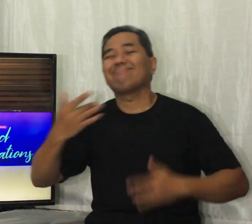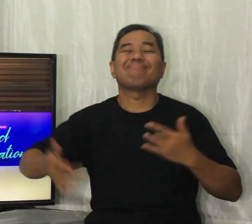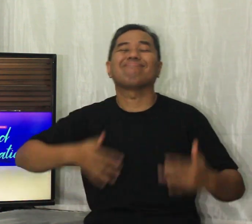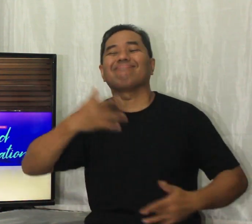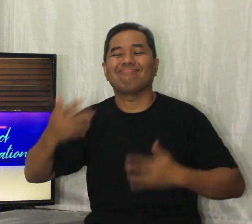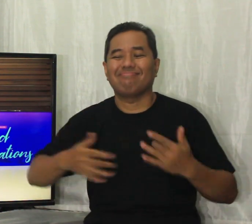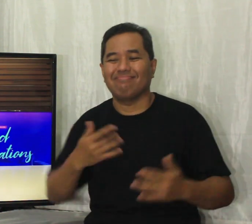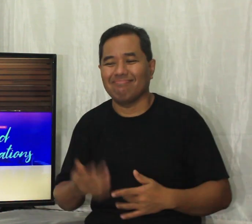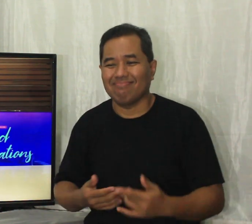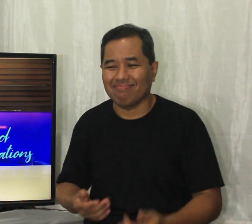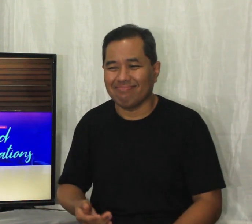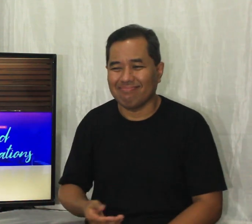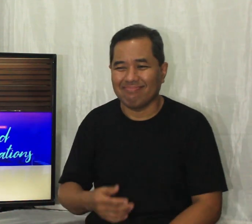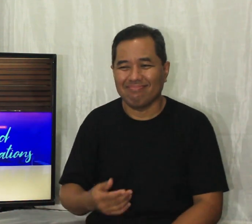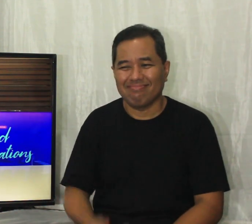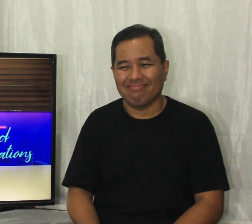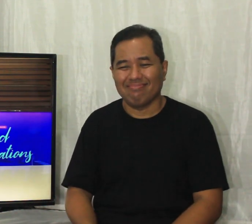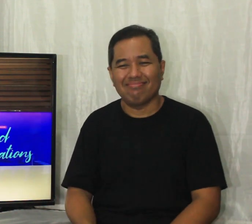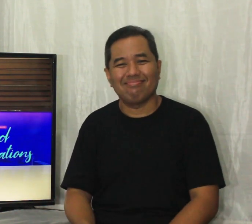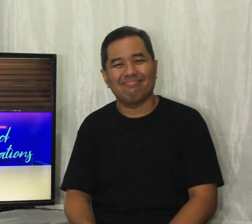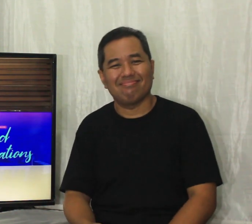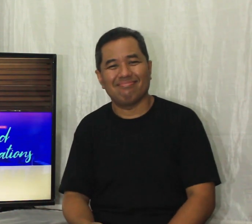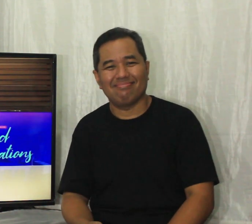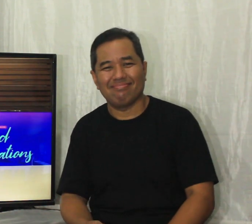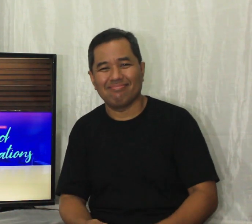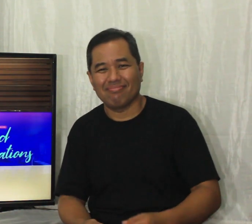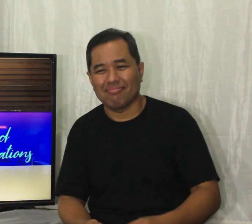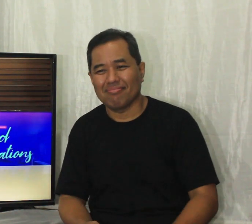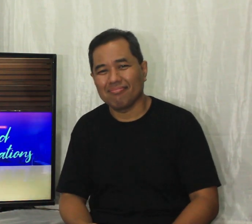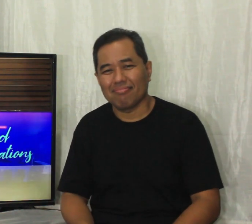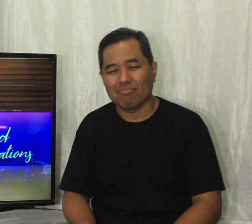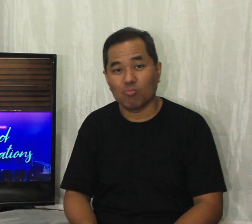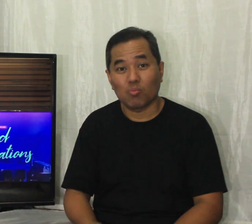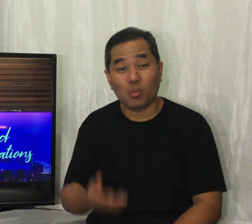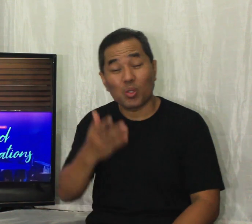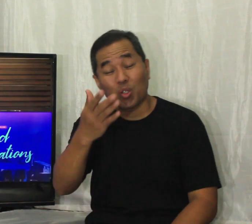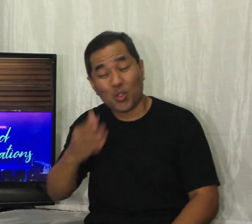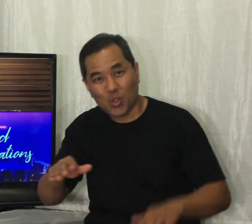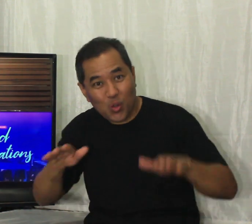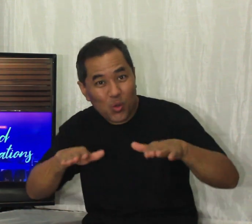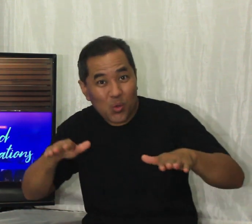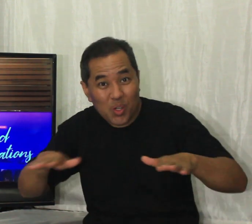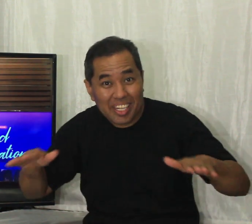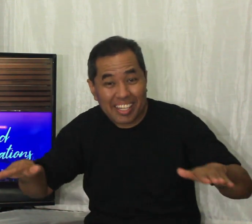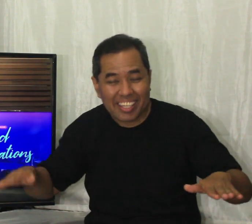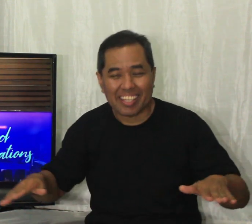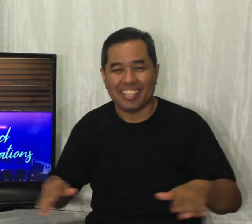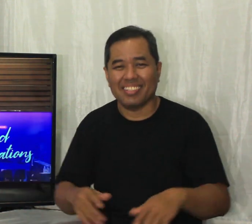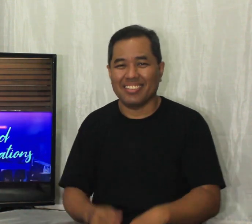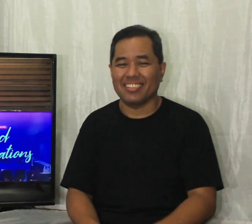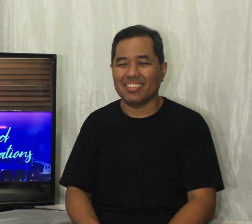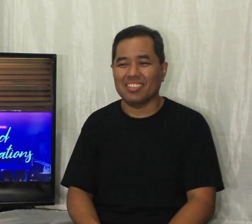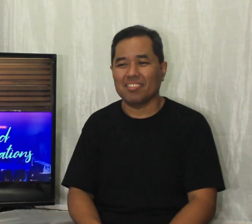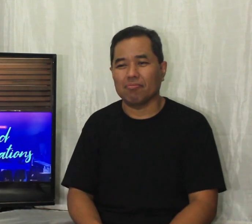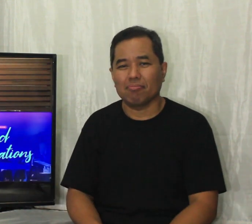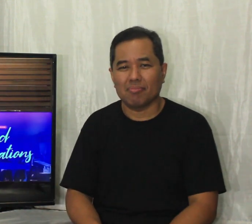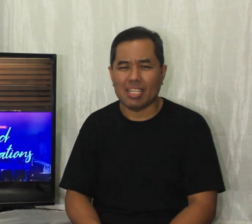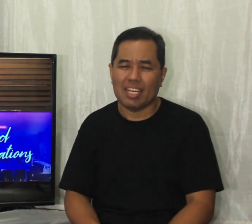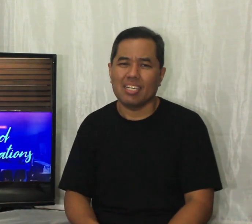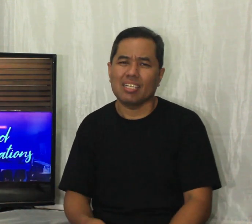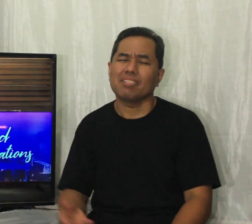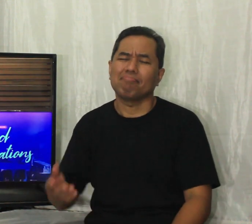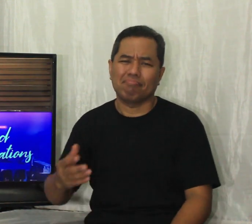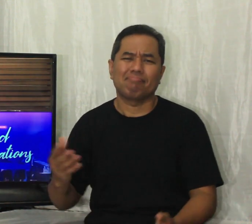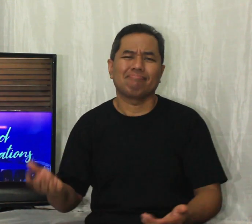9:30, live stream until the afternoon. So you can visit our website so that you will be reminded